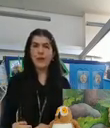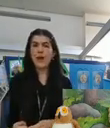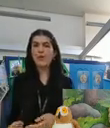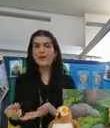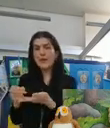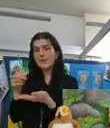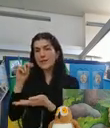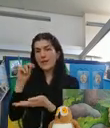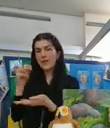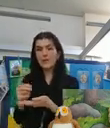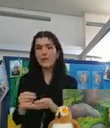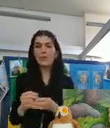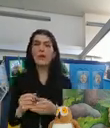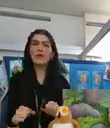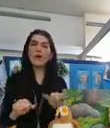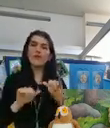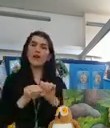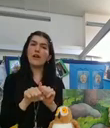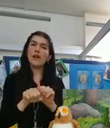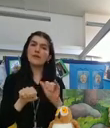I'm off to have tea with a Gruffalo."